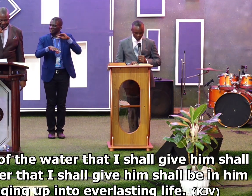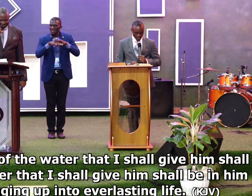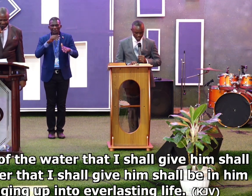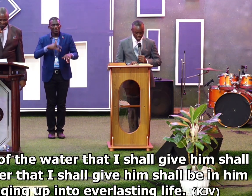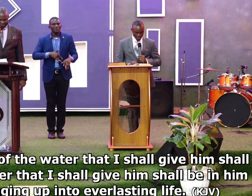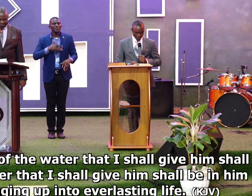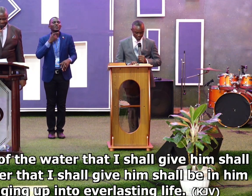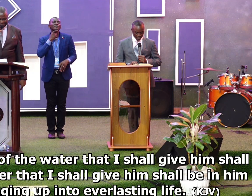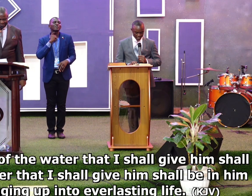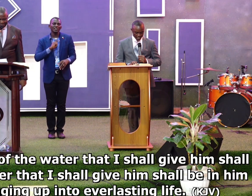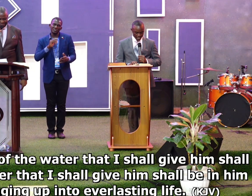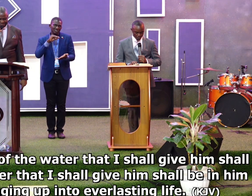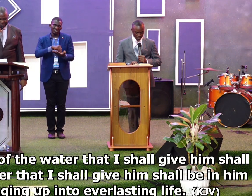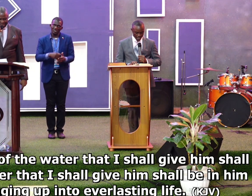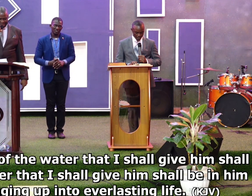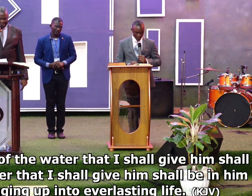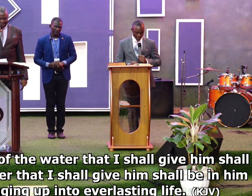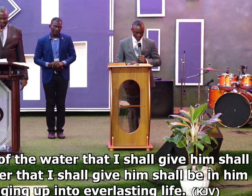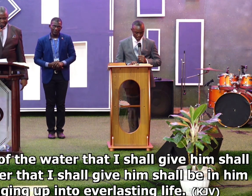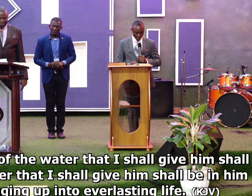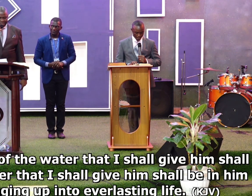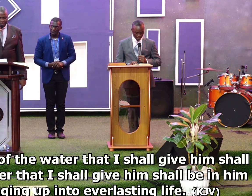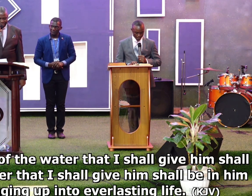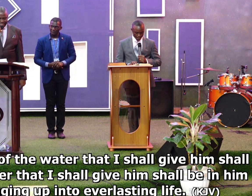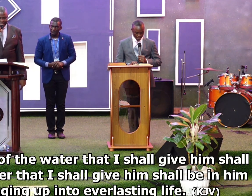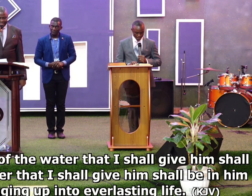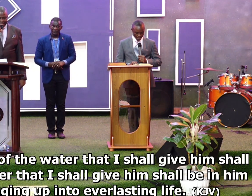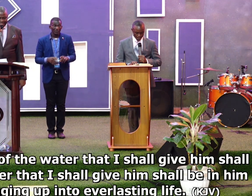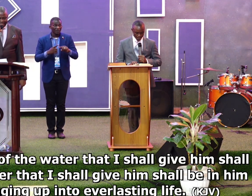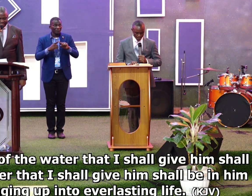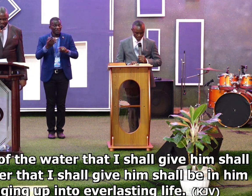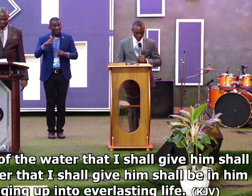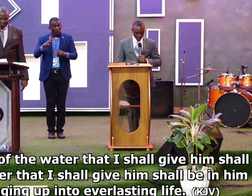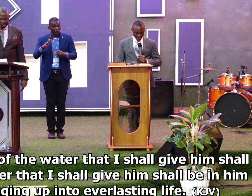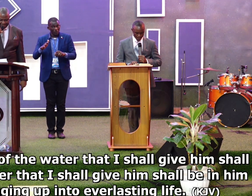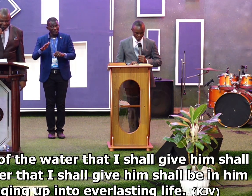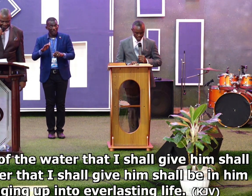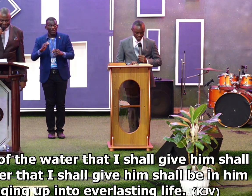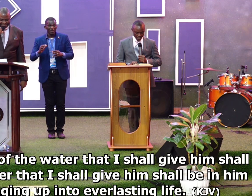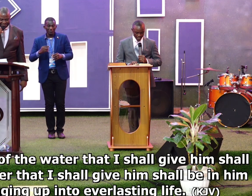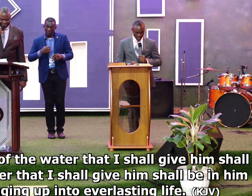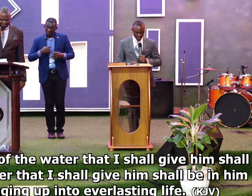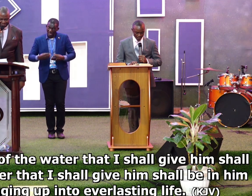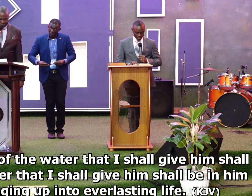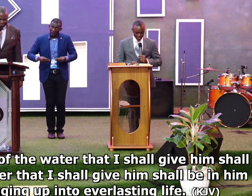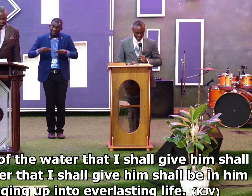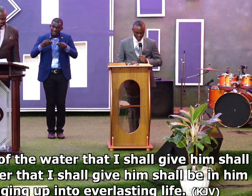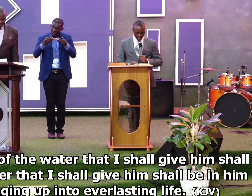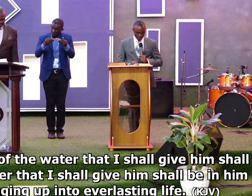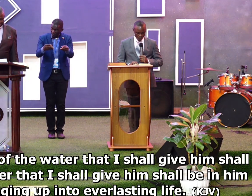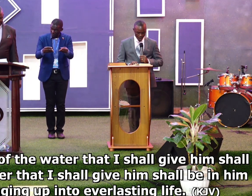thirst. Enyonta teriddamu ddala. But the water that I shall give him